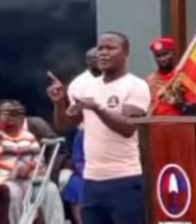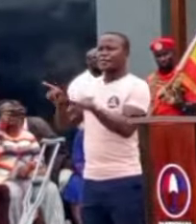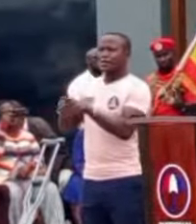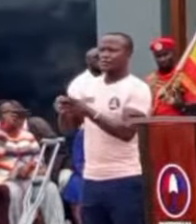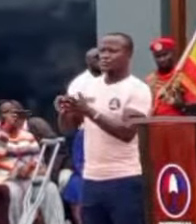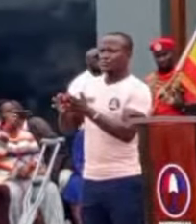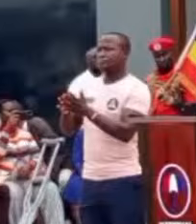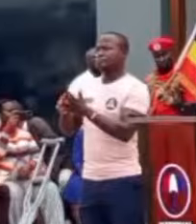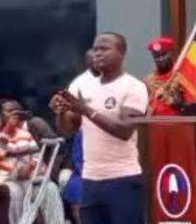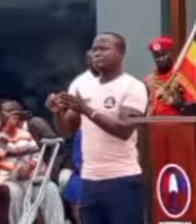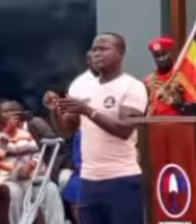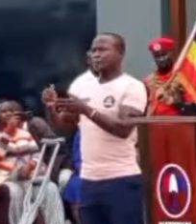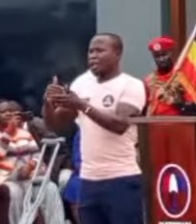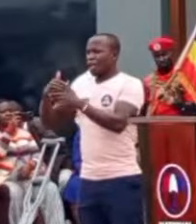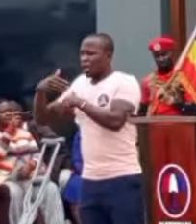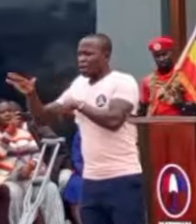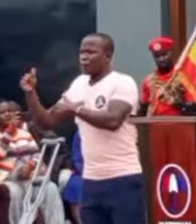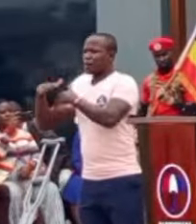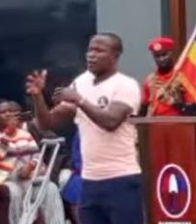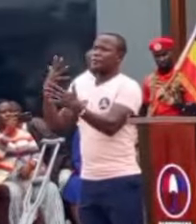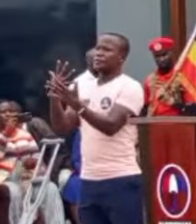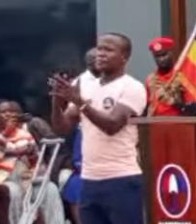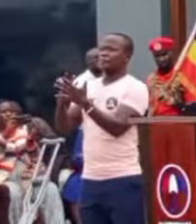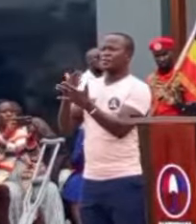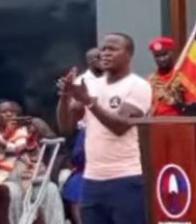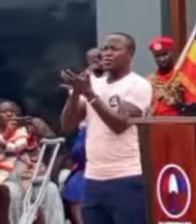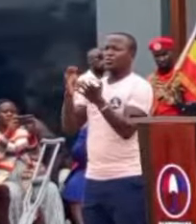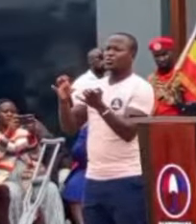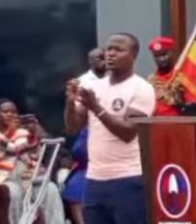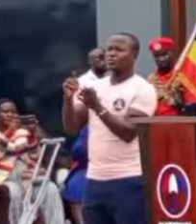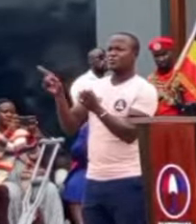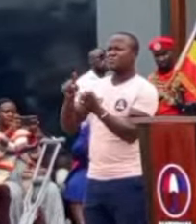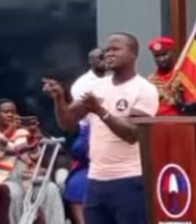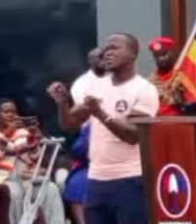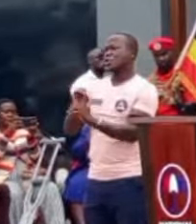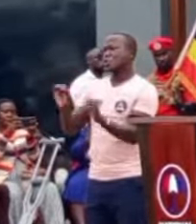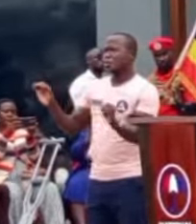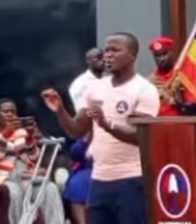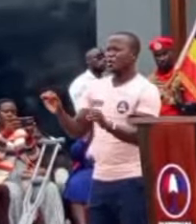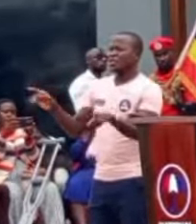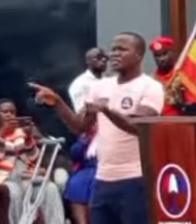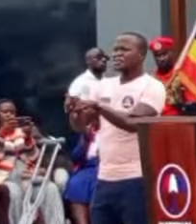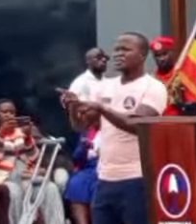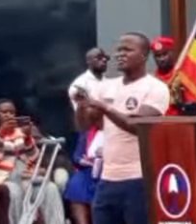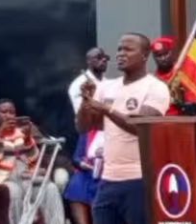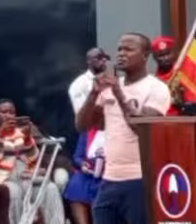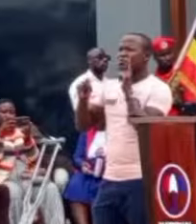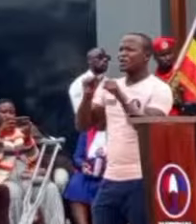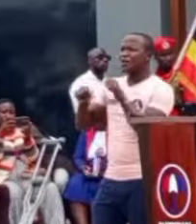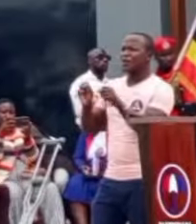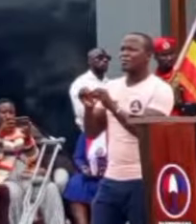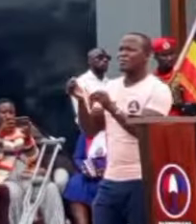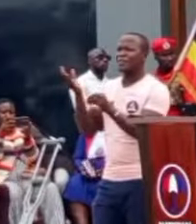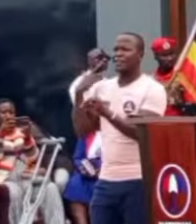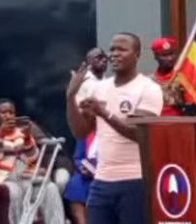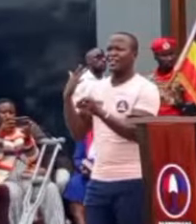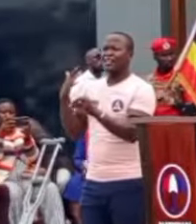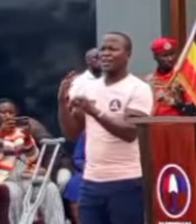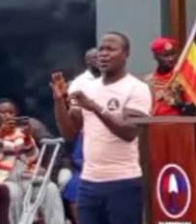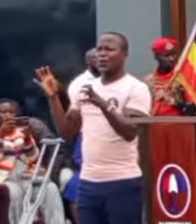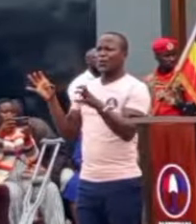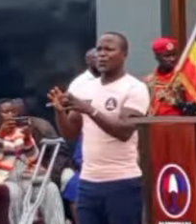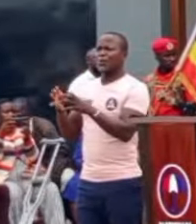people are getting out of prison because they are innocent. I'll talk about these our brothers that